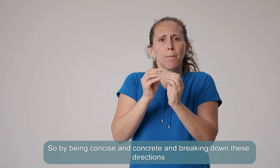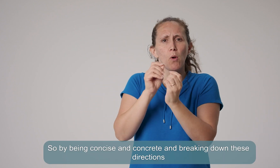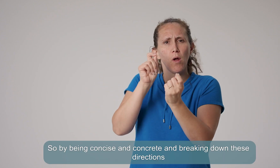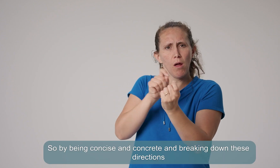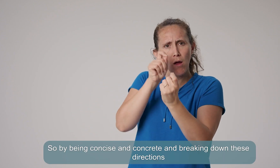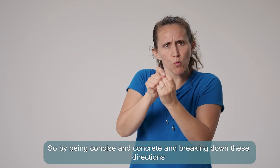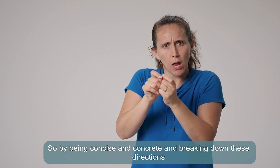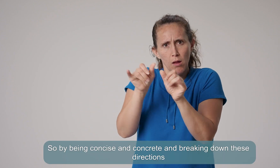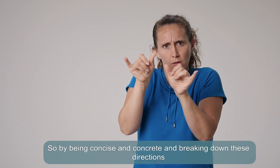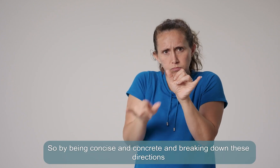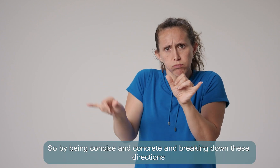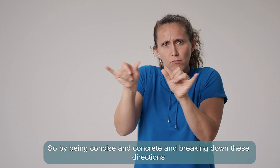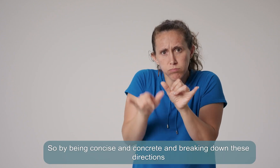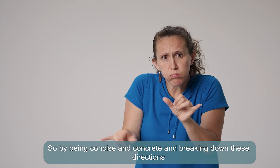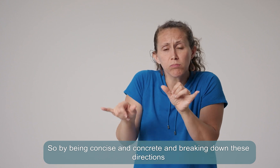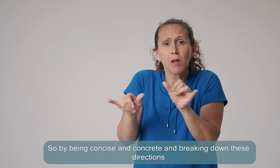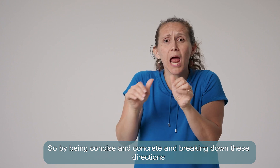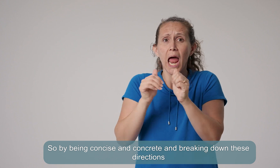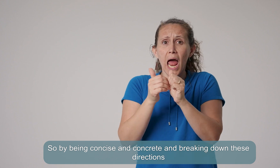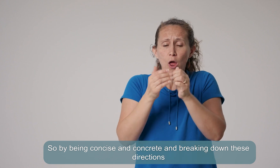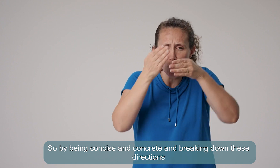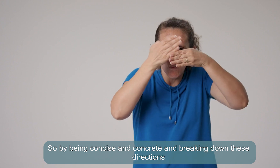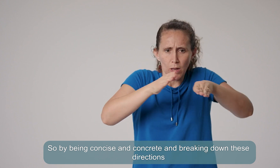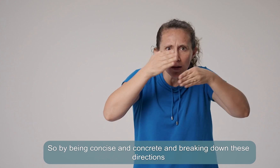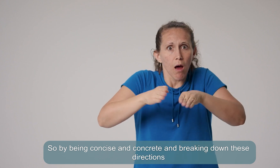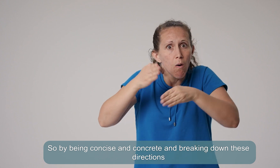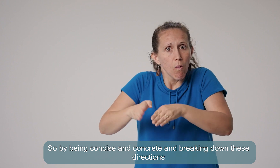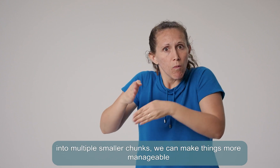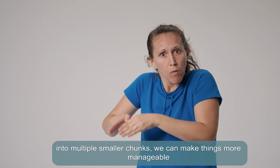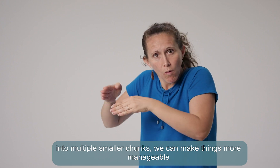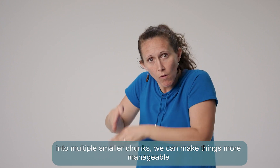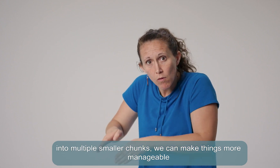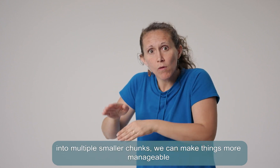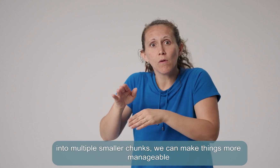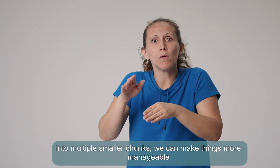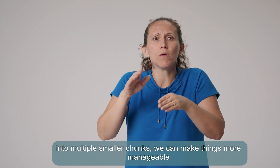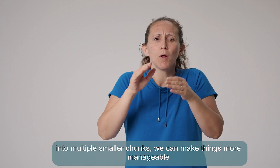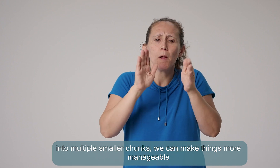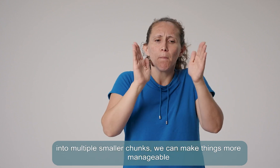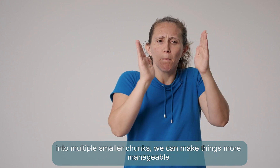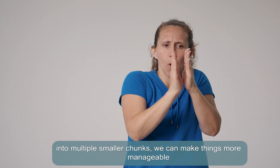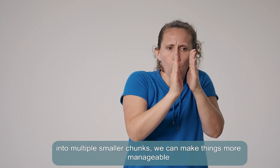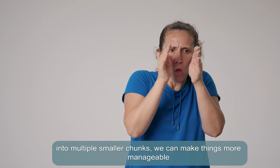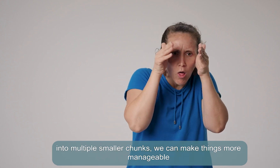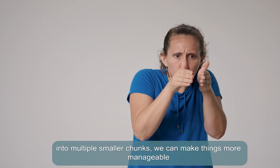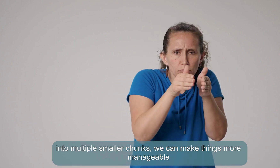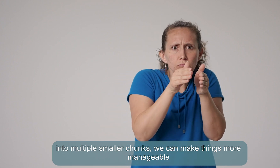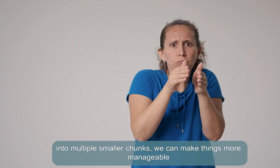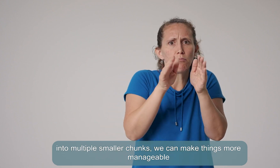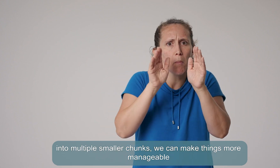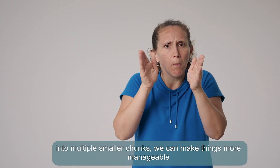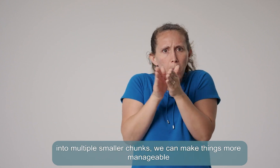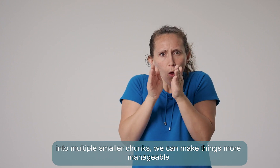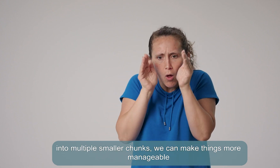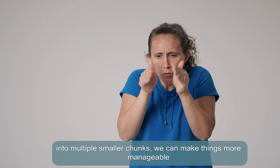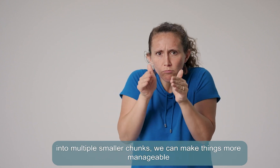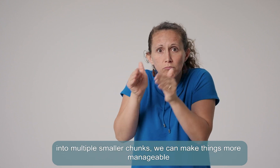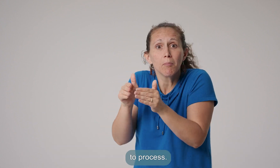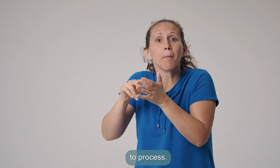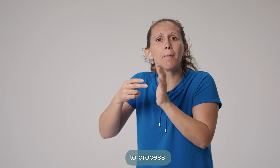So, by being concise and concrete and breaking down these directions into multiple, smaller chunks, we can make things more manageable to